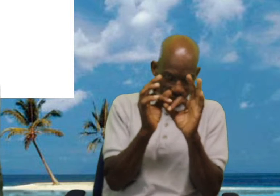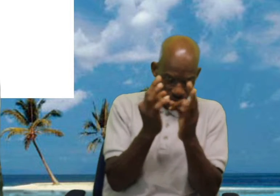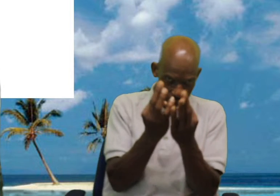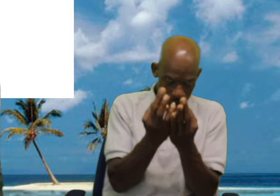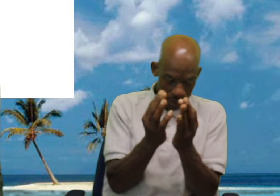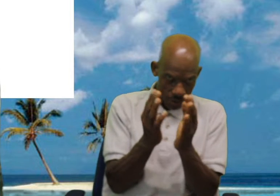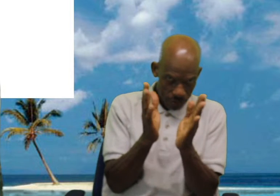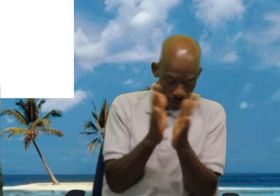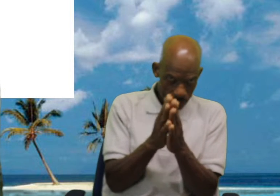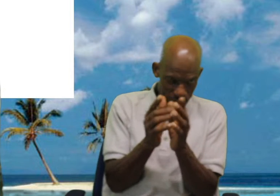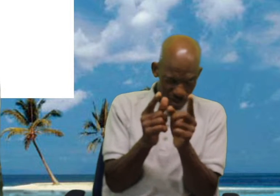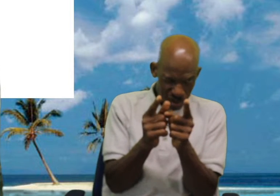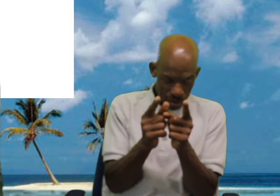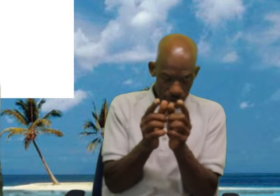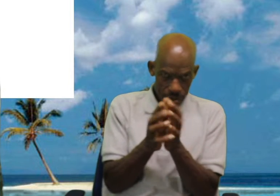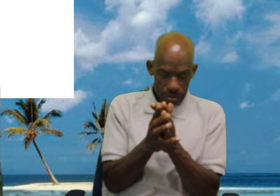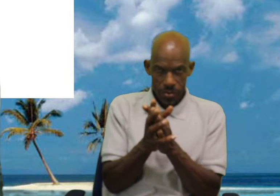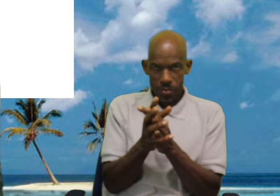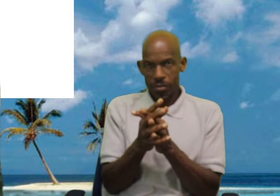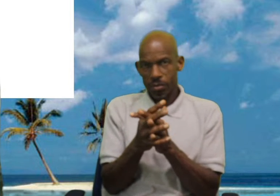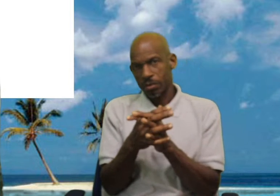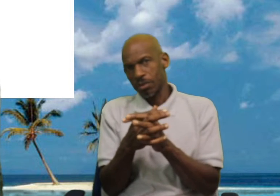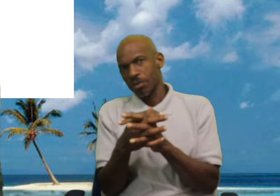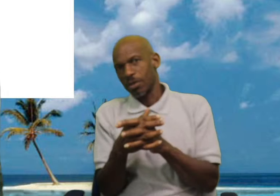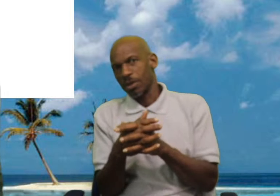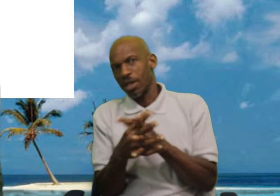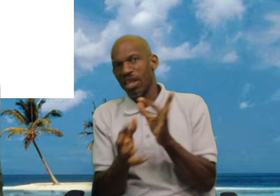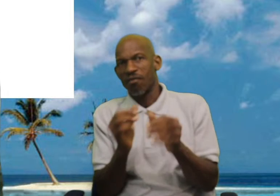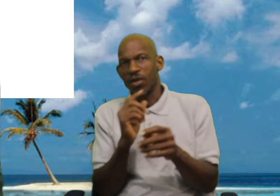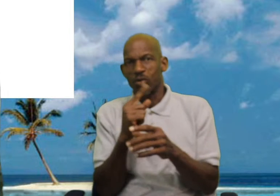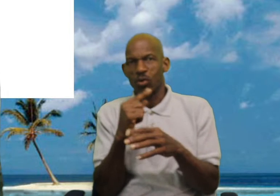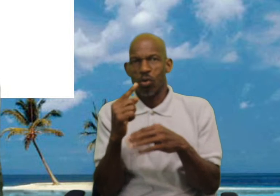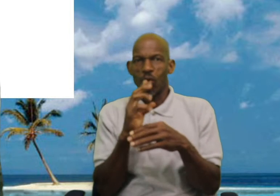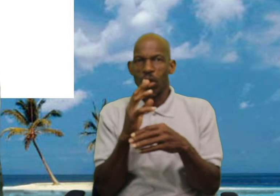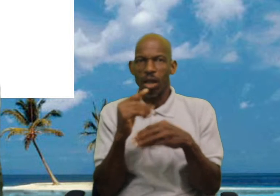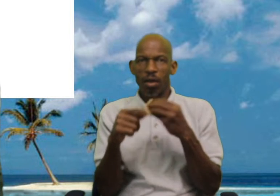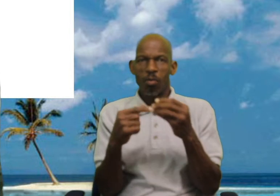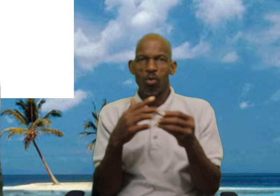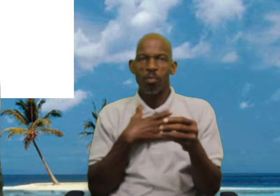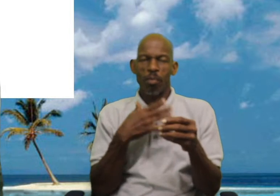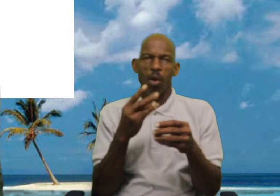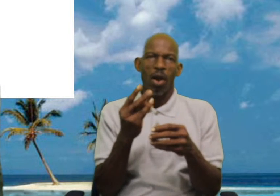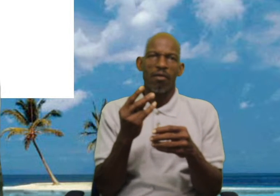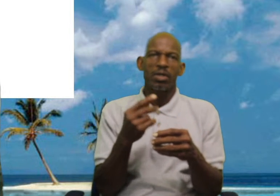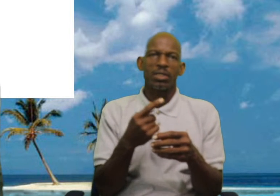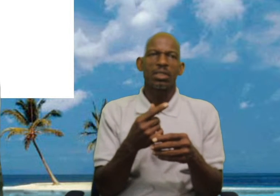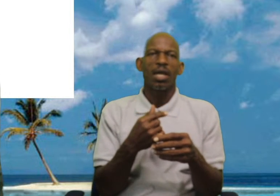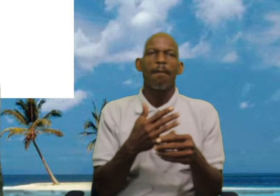must be more. It must be at least 2 persons. So both